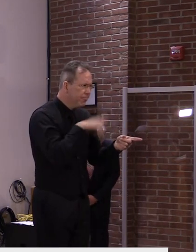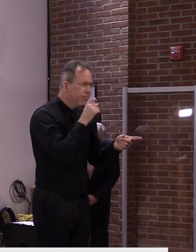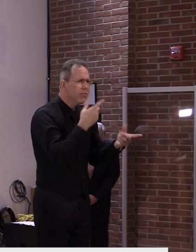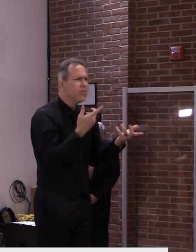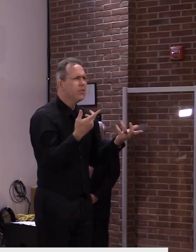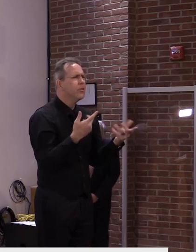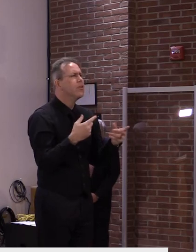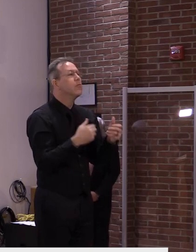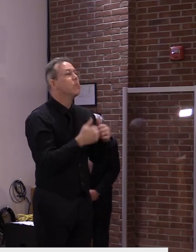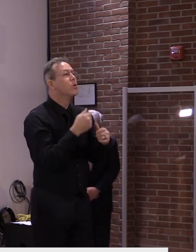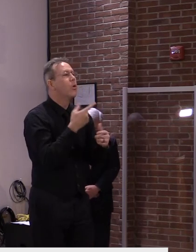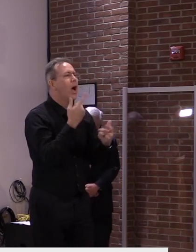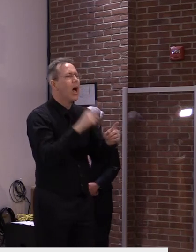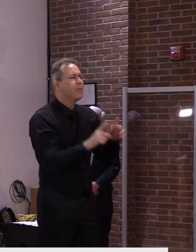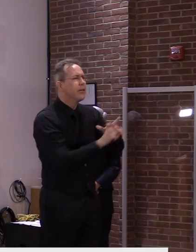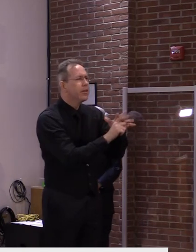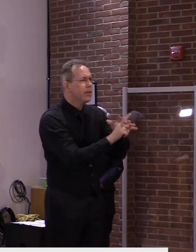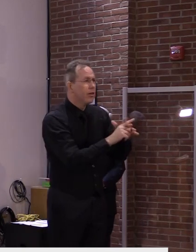time that they may not have yet